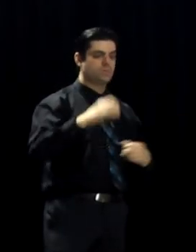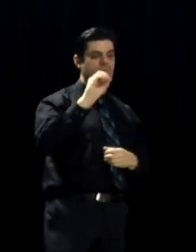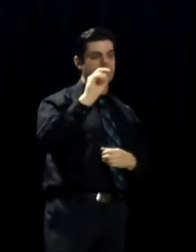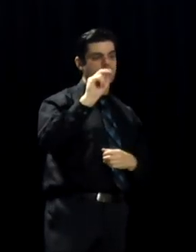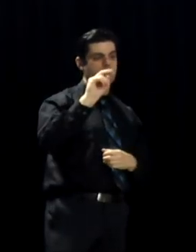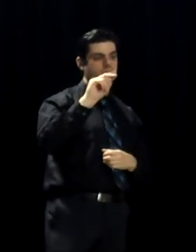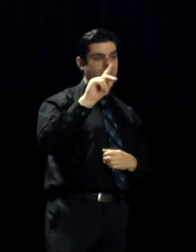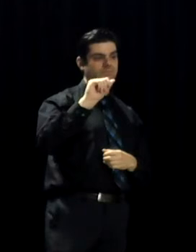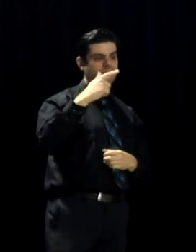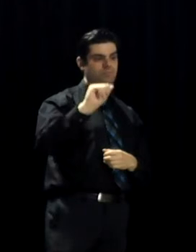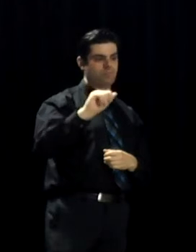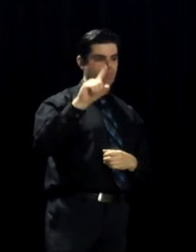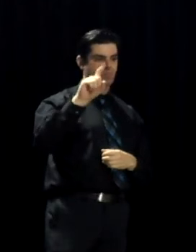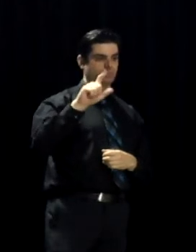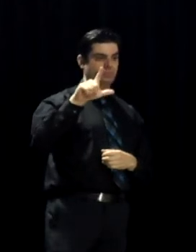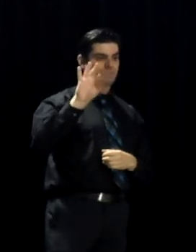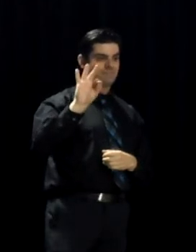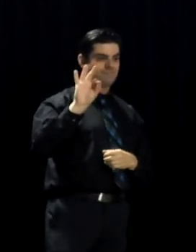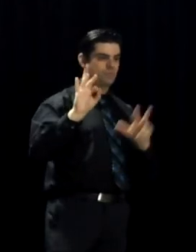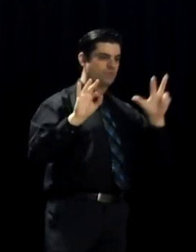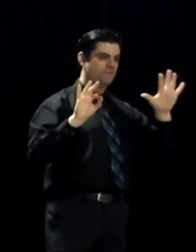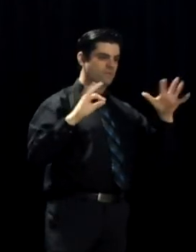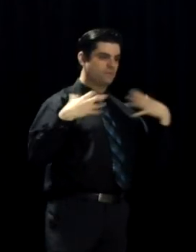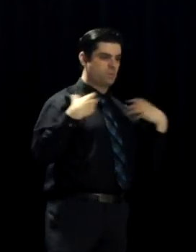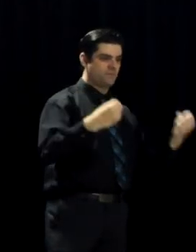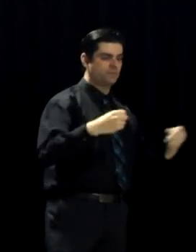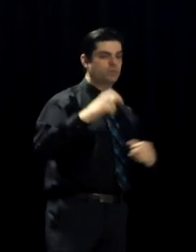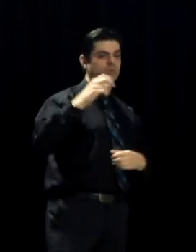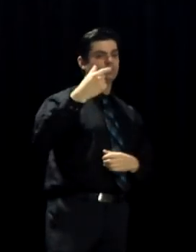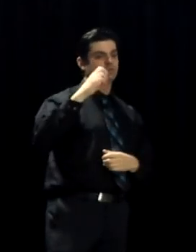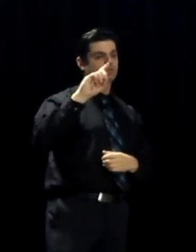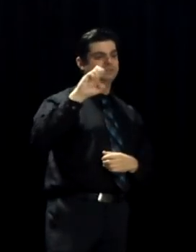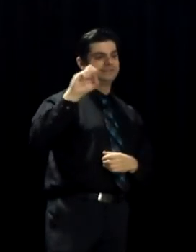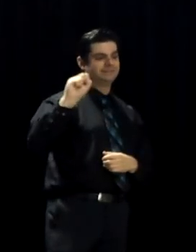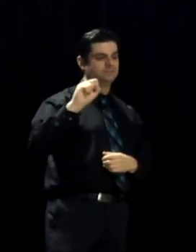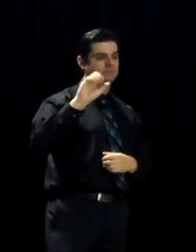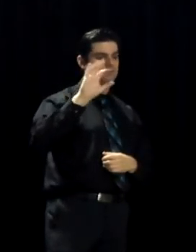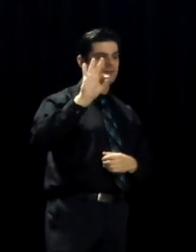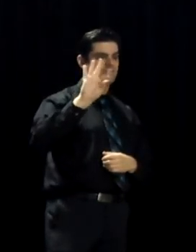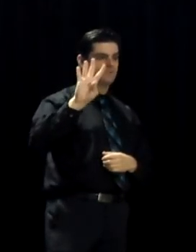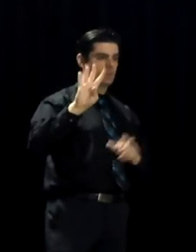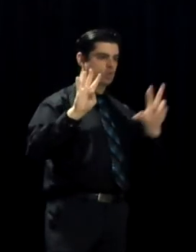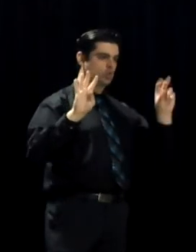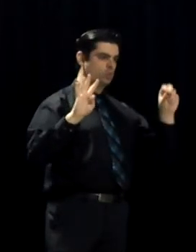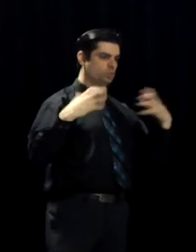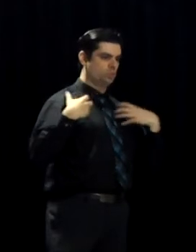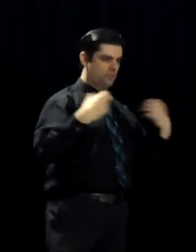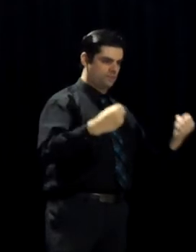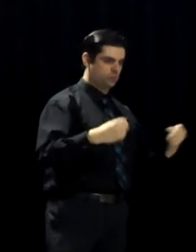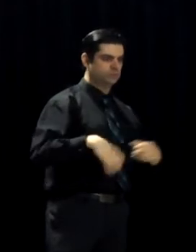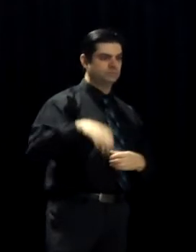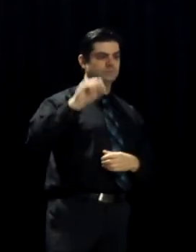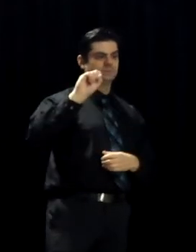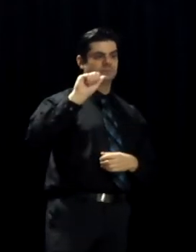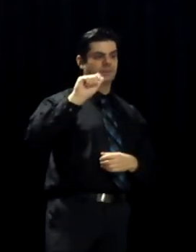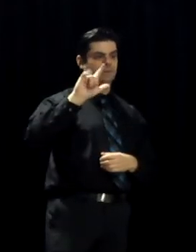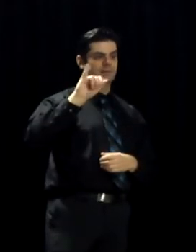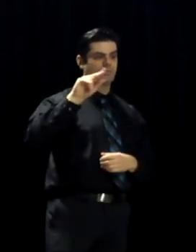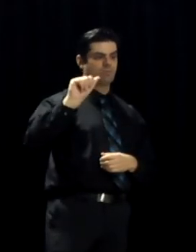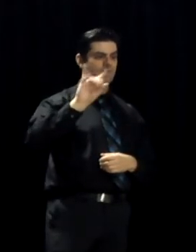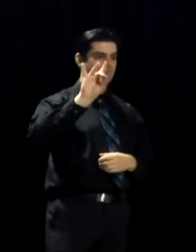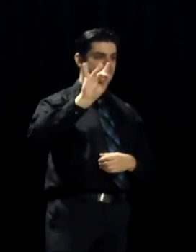35 recoveries. Geddes, 94, 30 recoveries. Salina, 83, 56